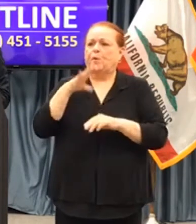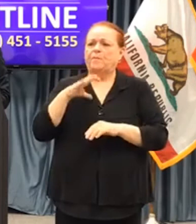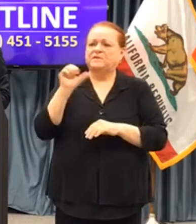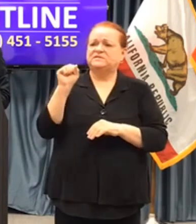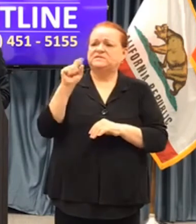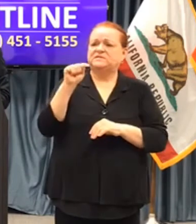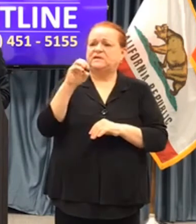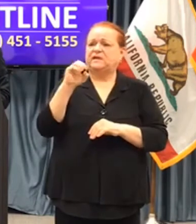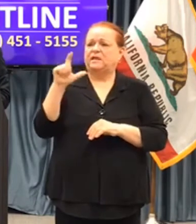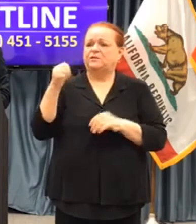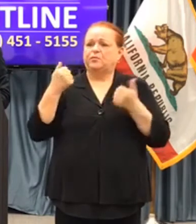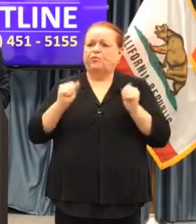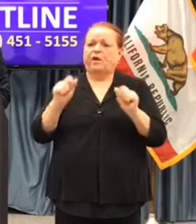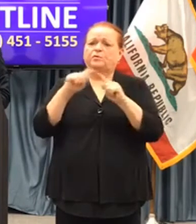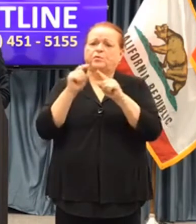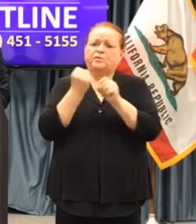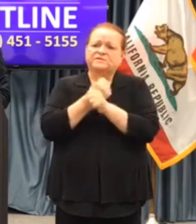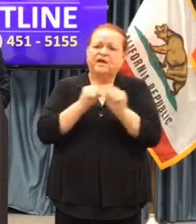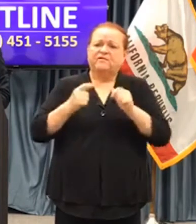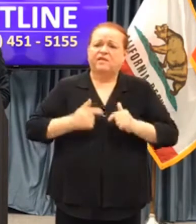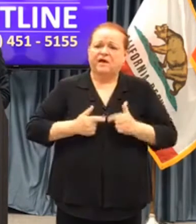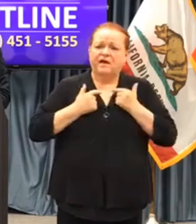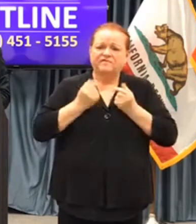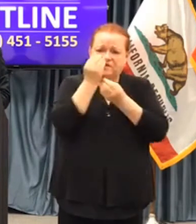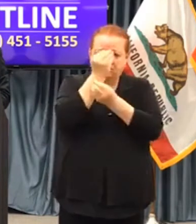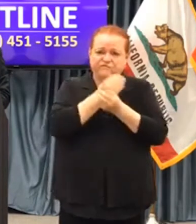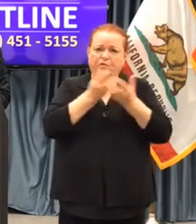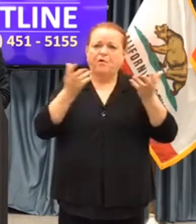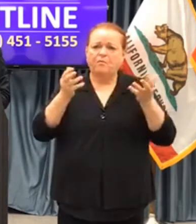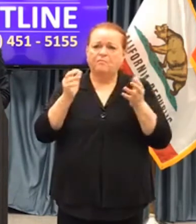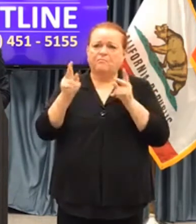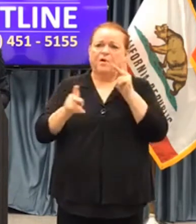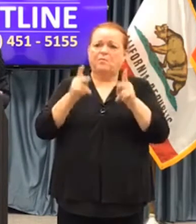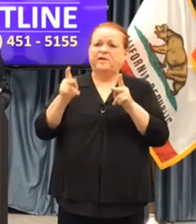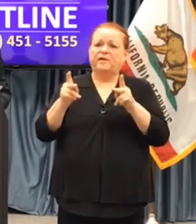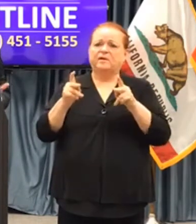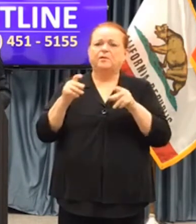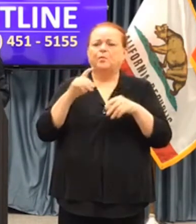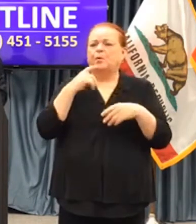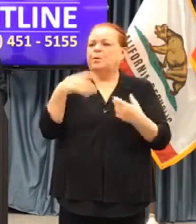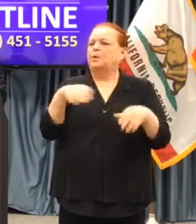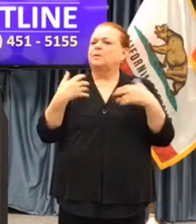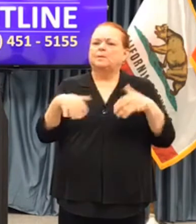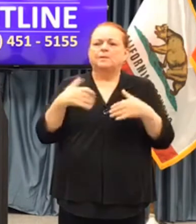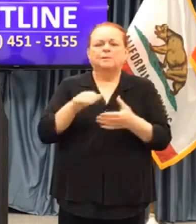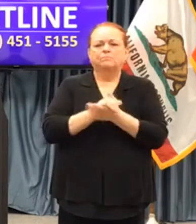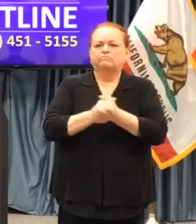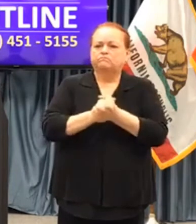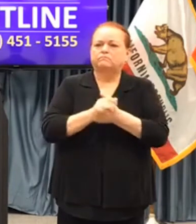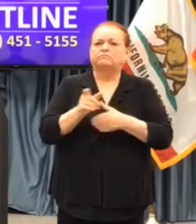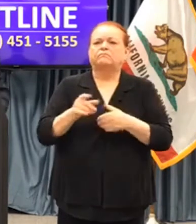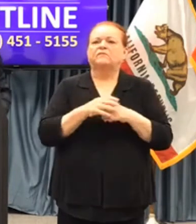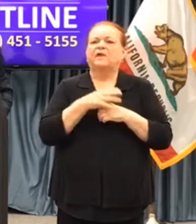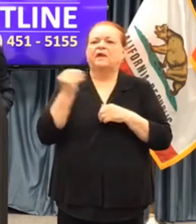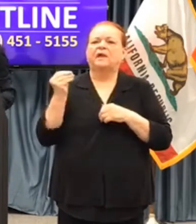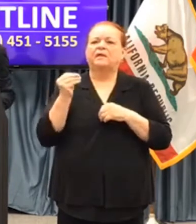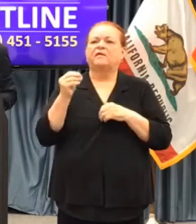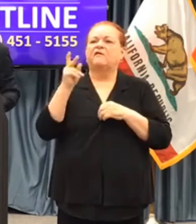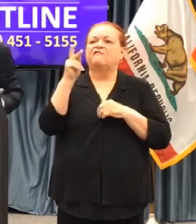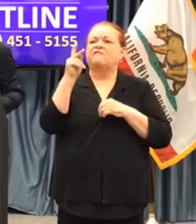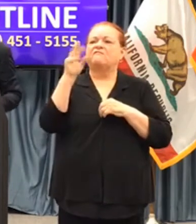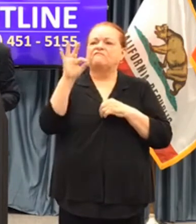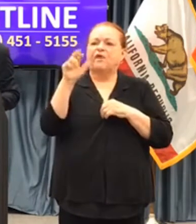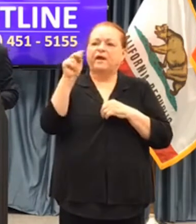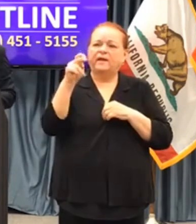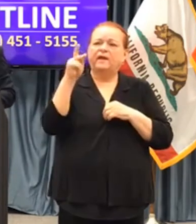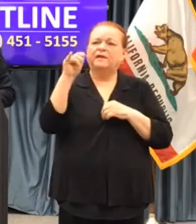trying to save lives and inform the public is incredibly commendable. And Frank Kim, who is off camera but also here, and he and his staff